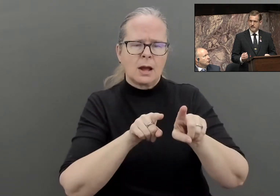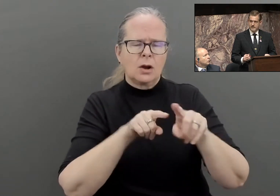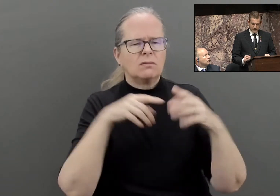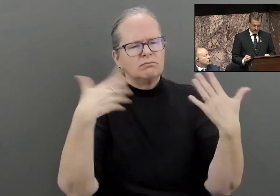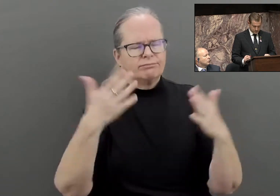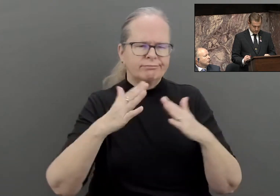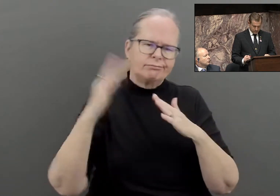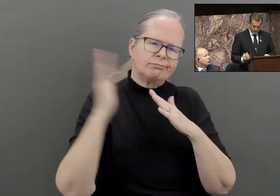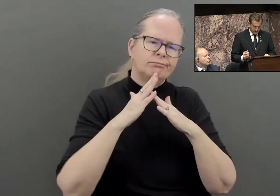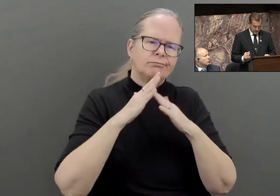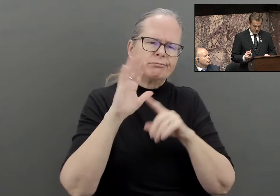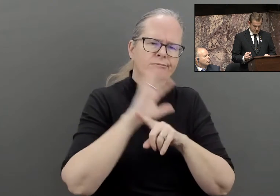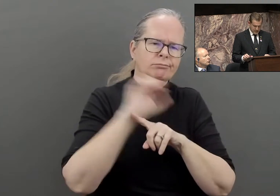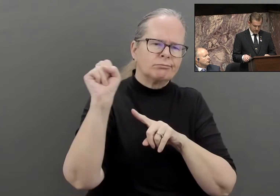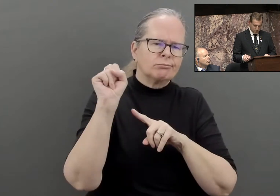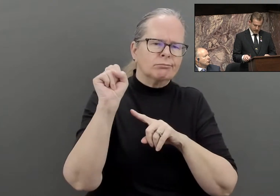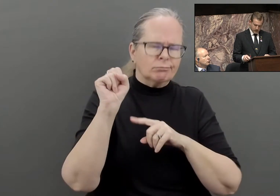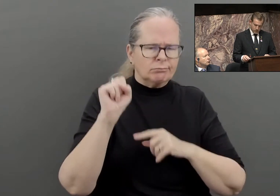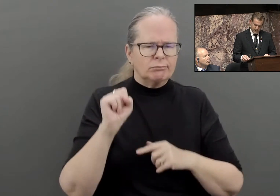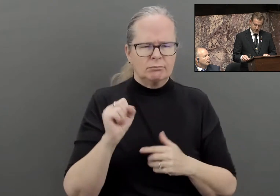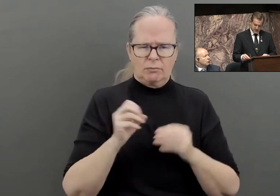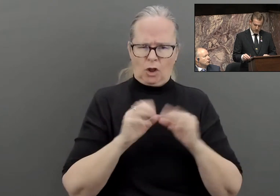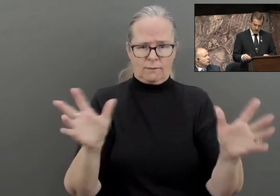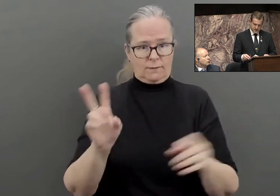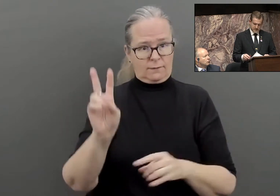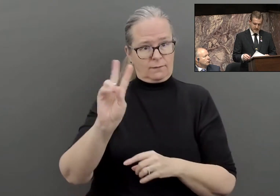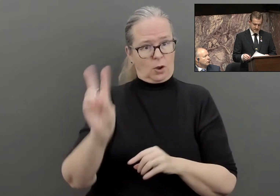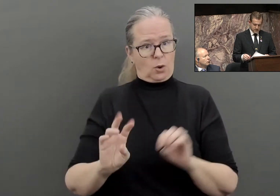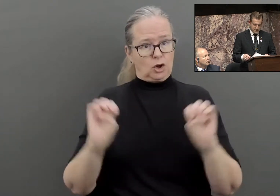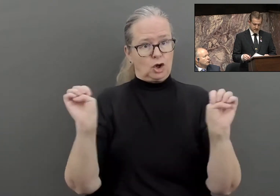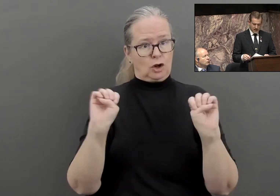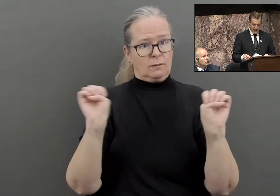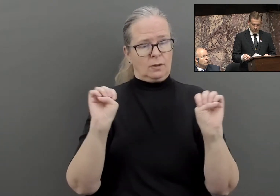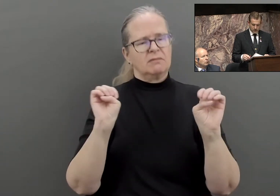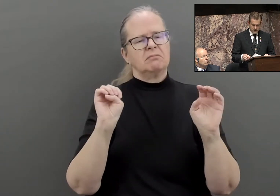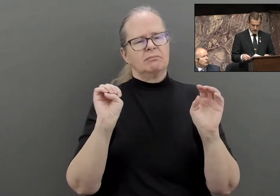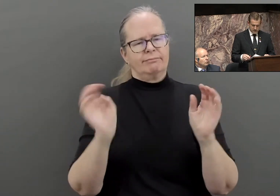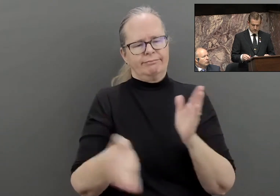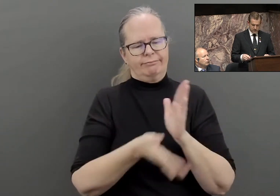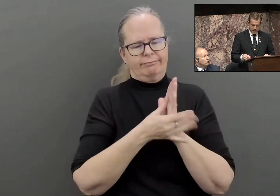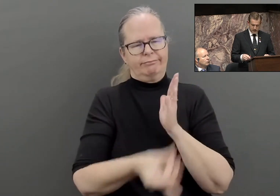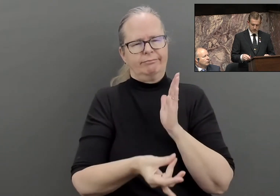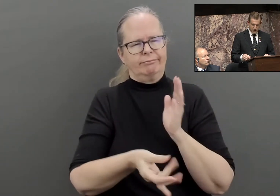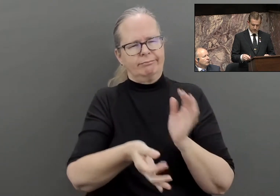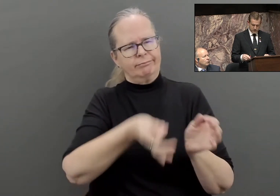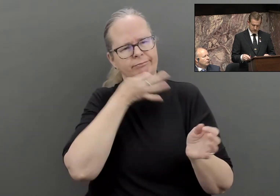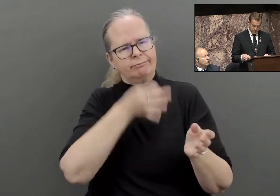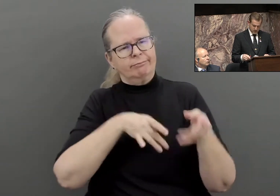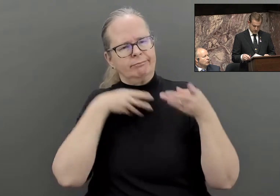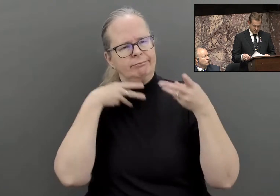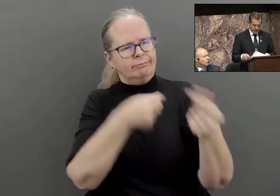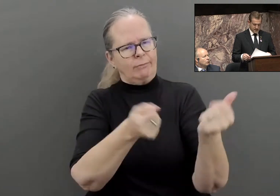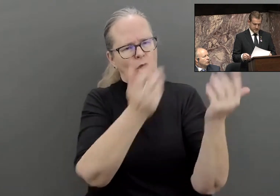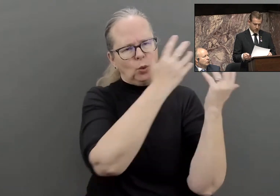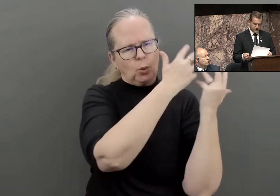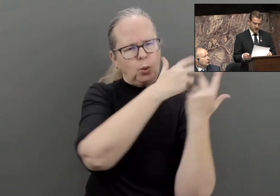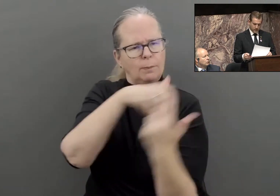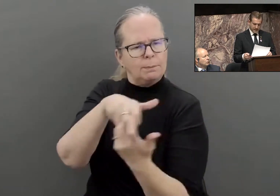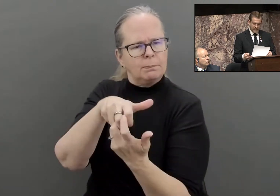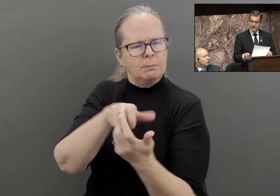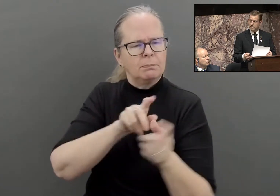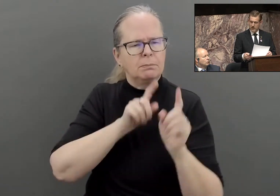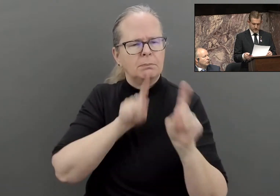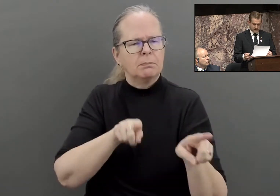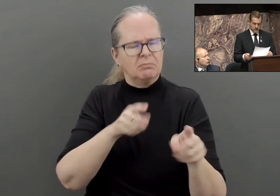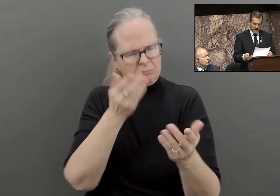are second to none. This kind of quick and coordinated response is a testament to the high-quality service provided by our first responders. It is important that